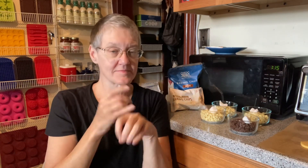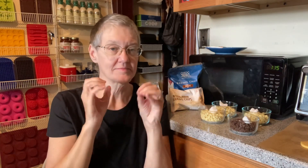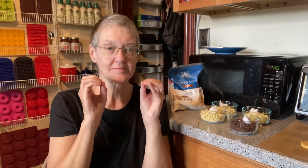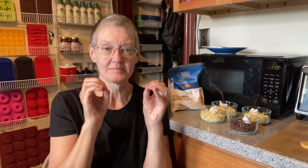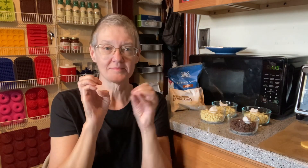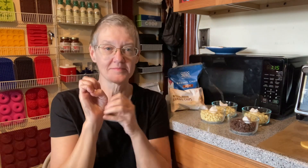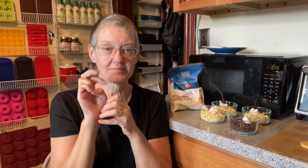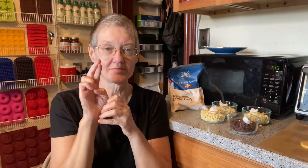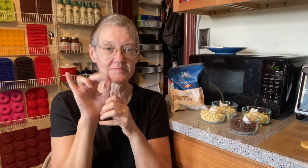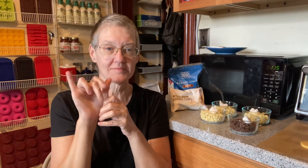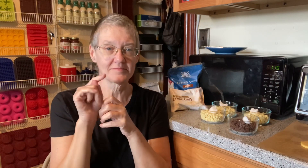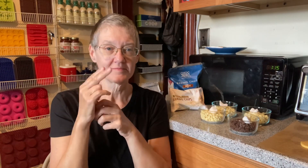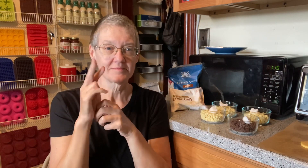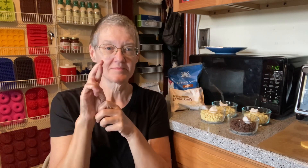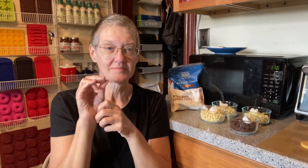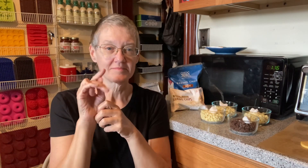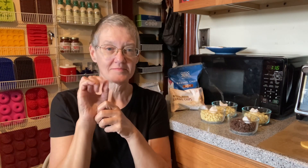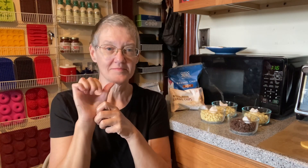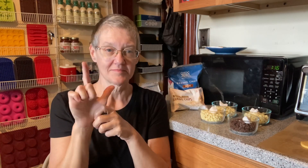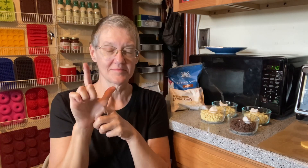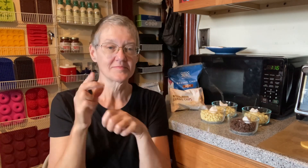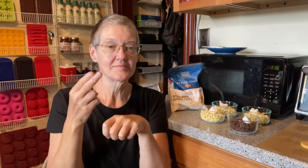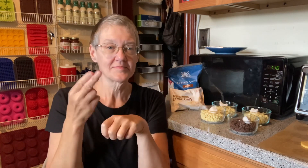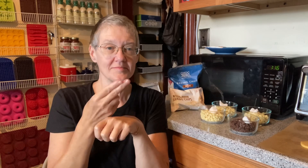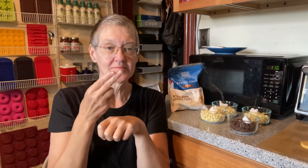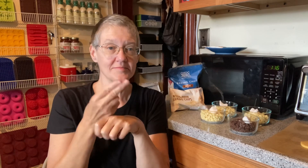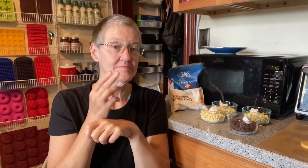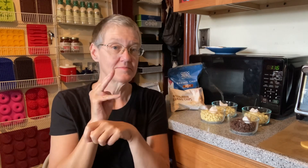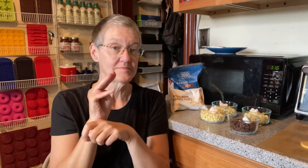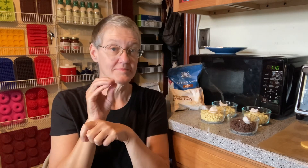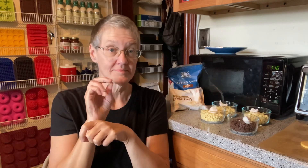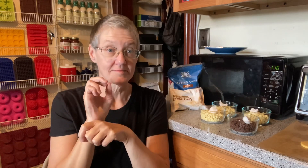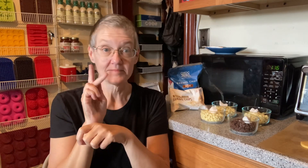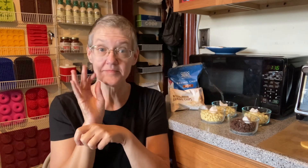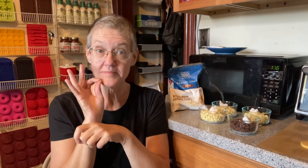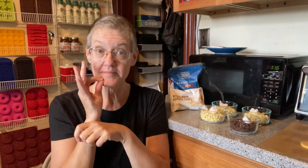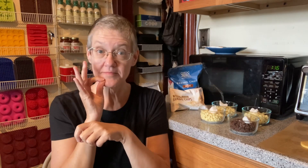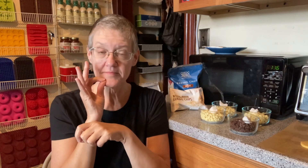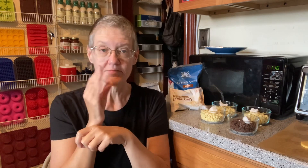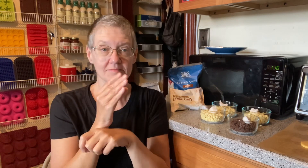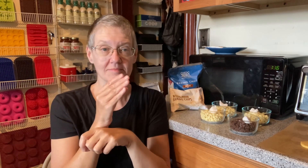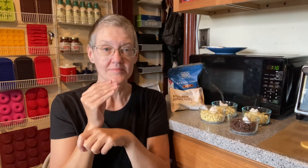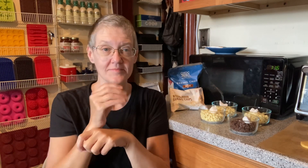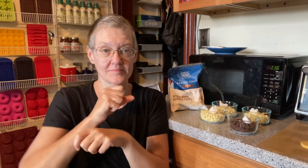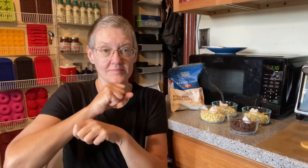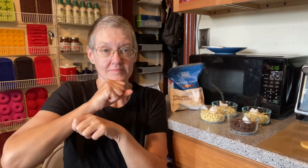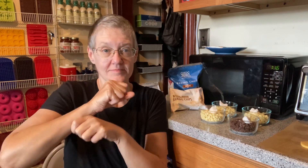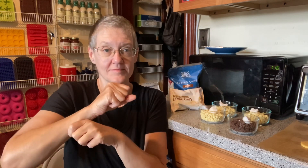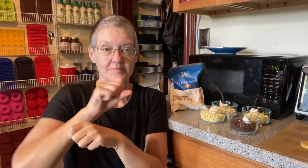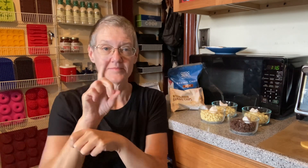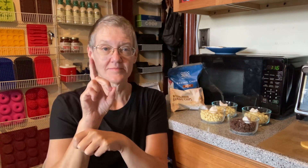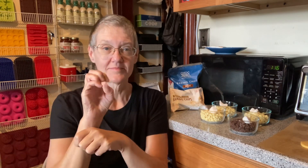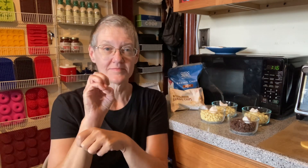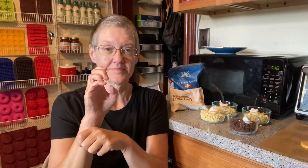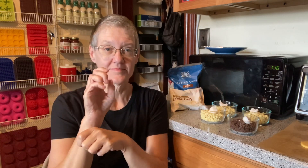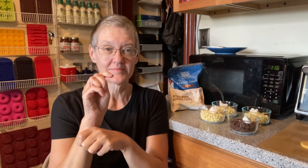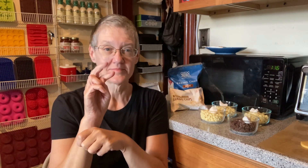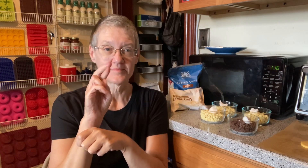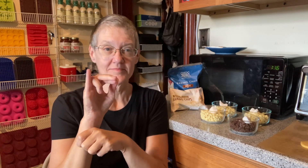There's no sugar alcohols and no erythritol. They use monk fruit and resistant